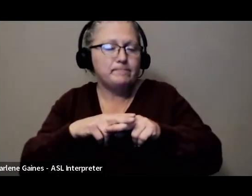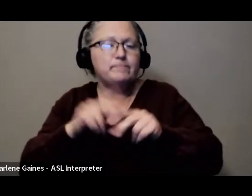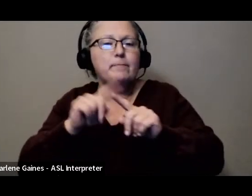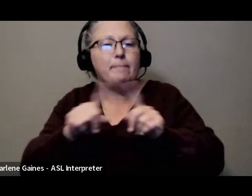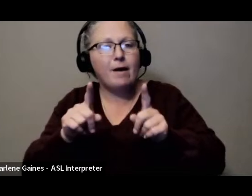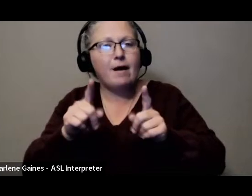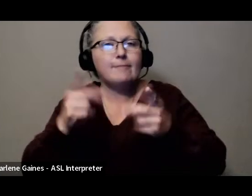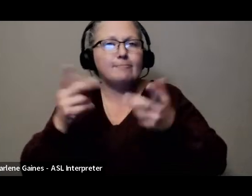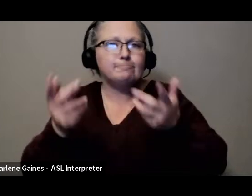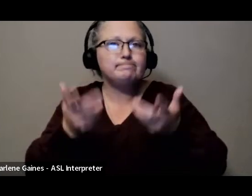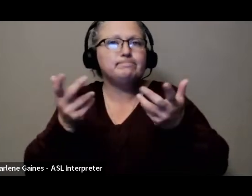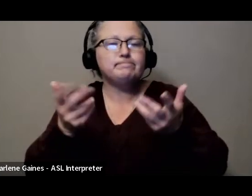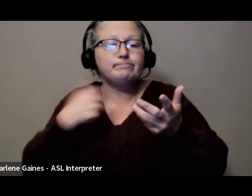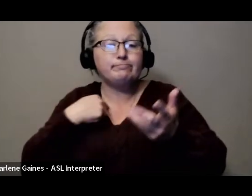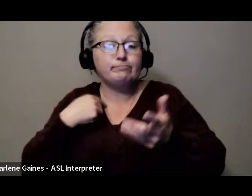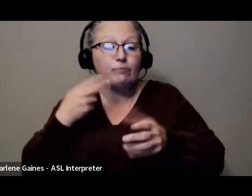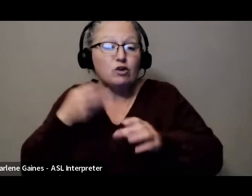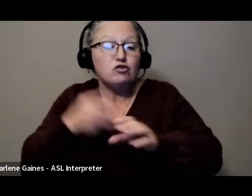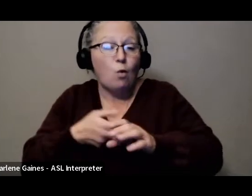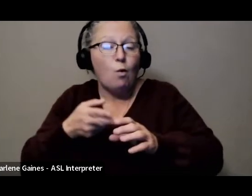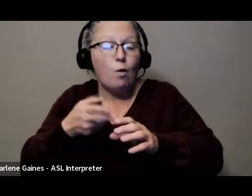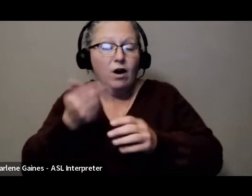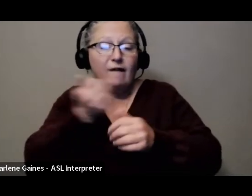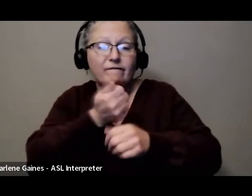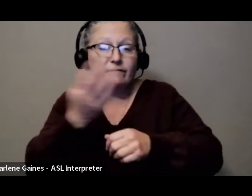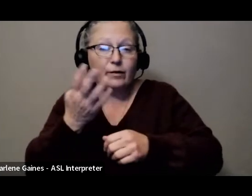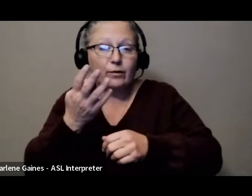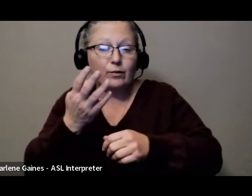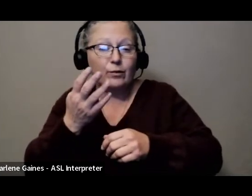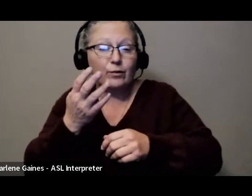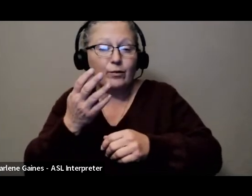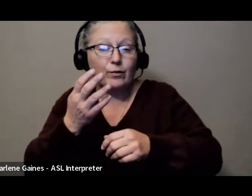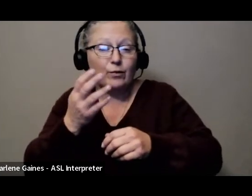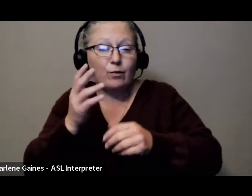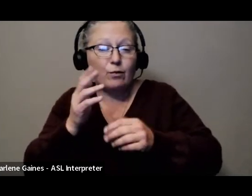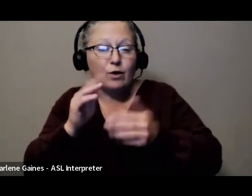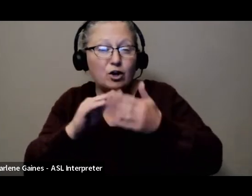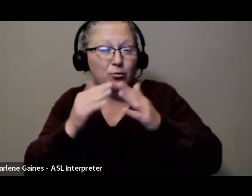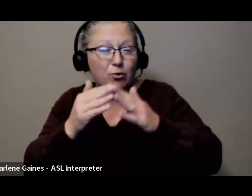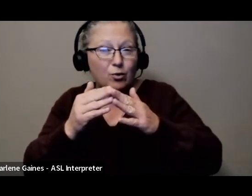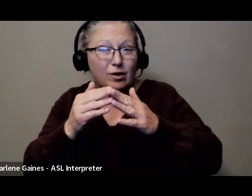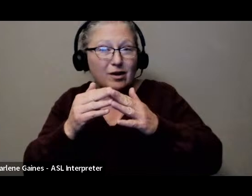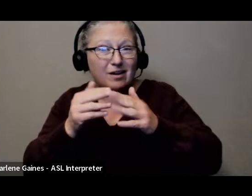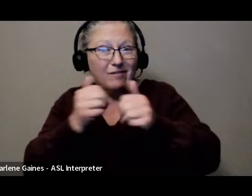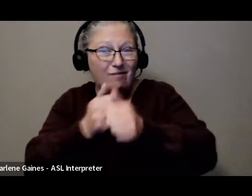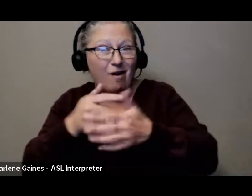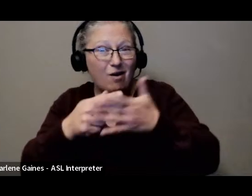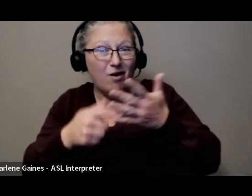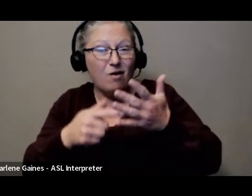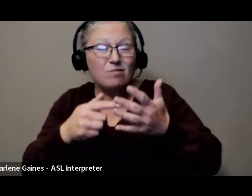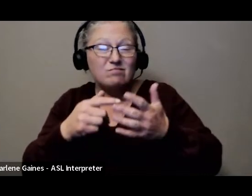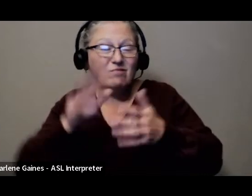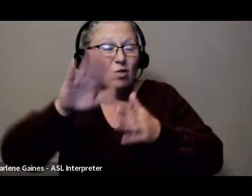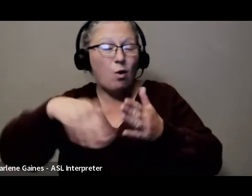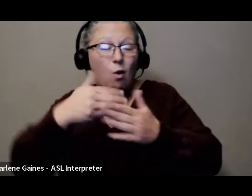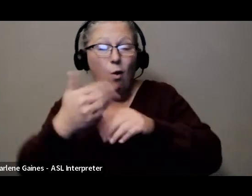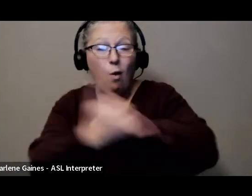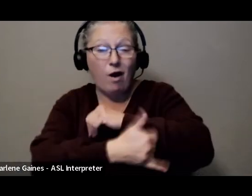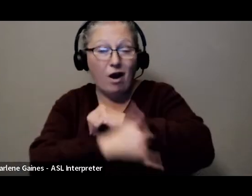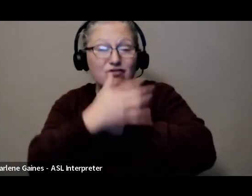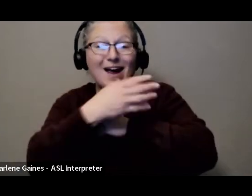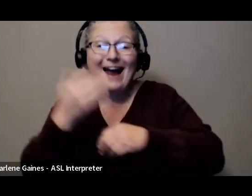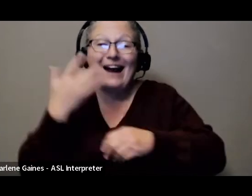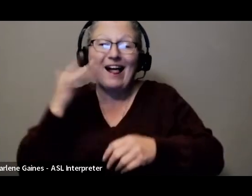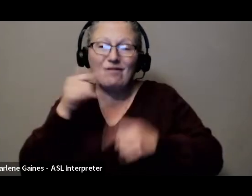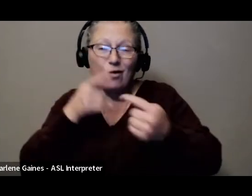it's something that, as I've joined quite a few community of practices around this lately, it's something that the entire country and in California are